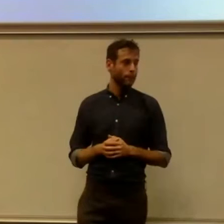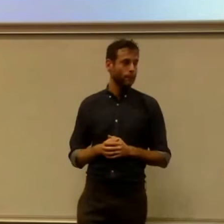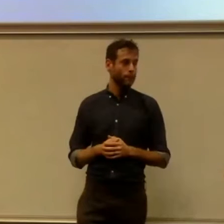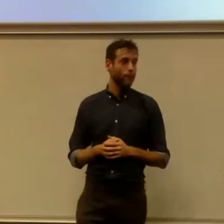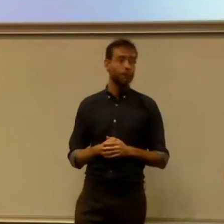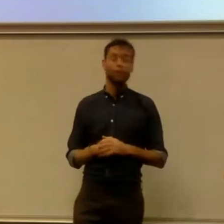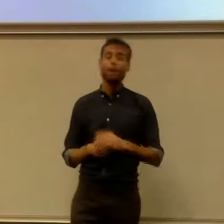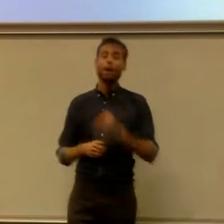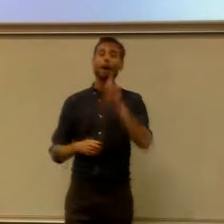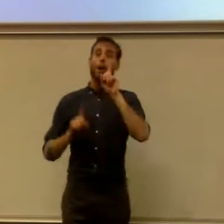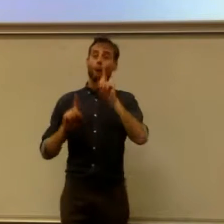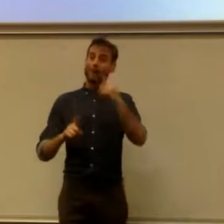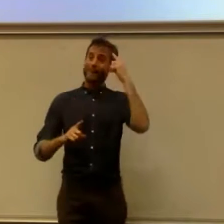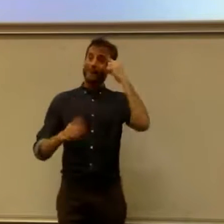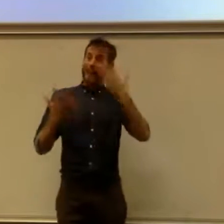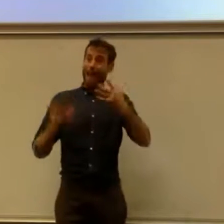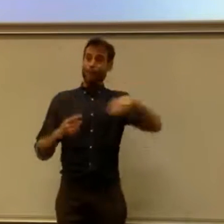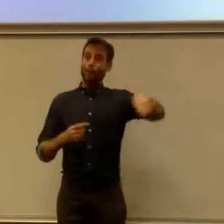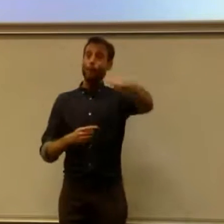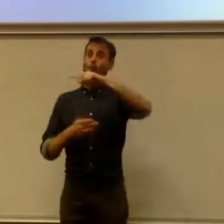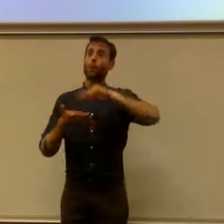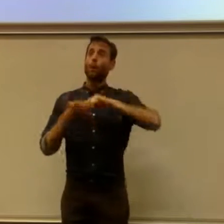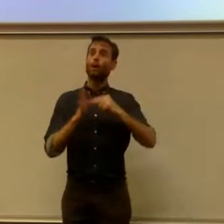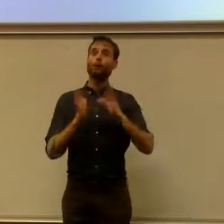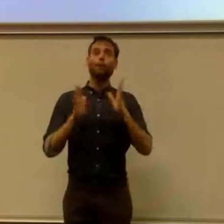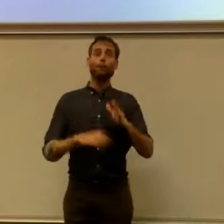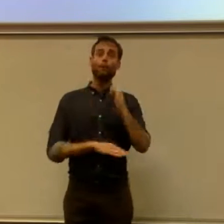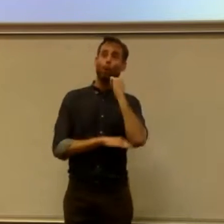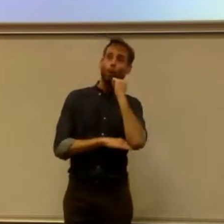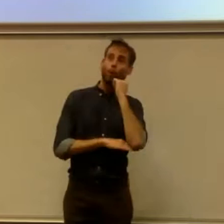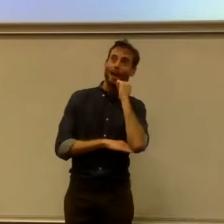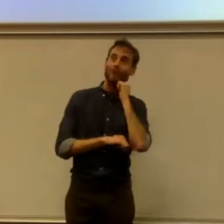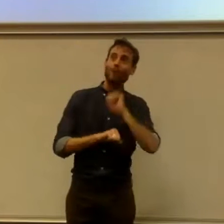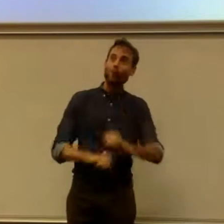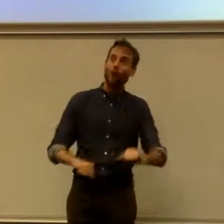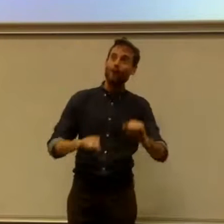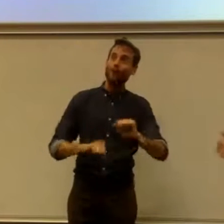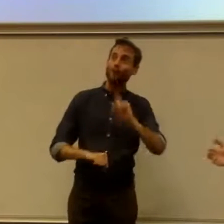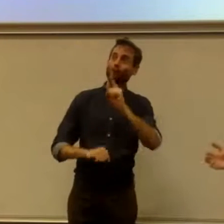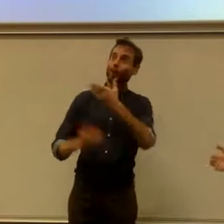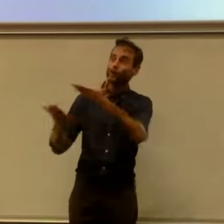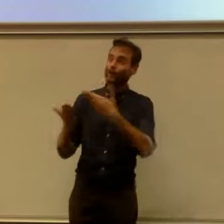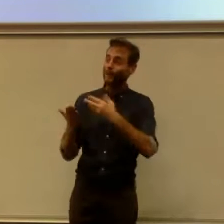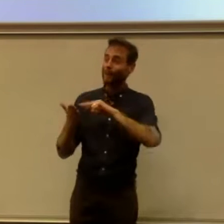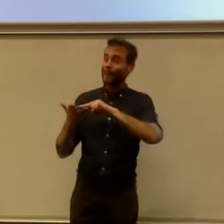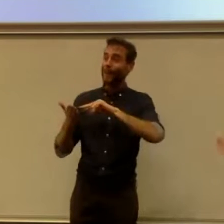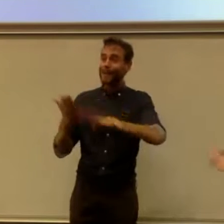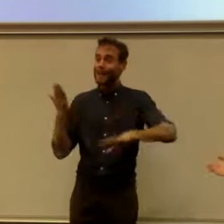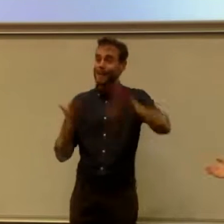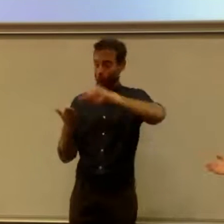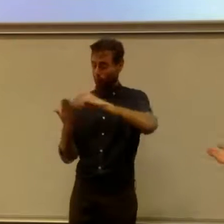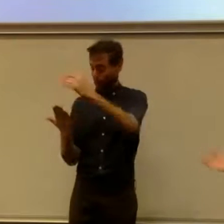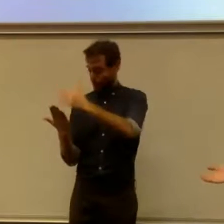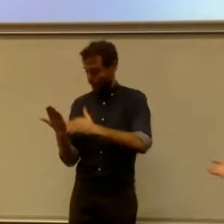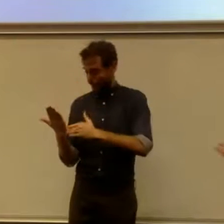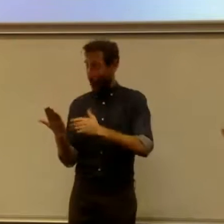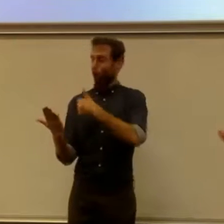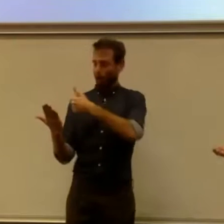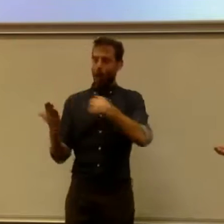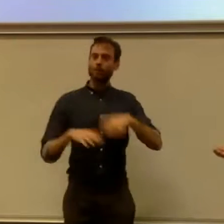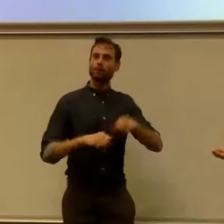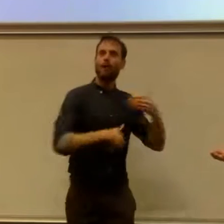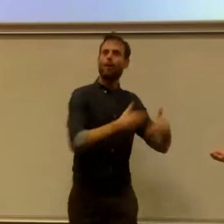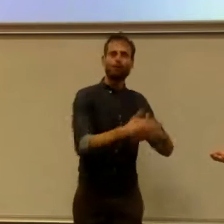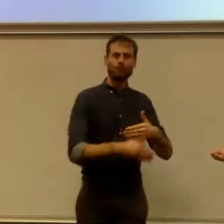the national plan. There are many things that are being progressed by many organisations that don't need to stop until